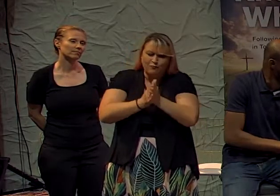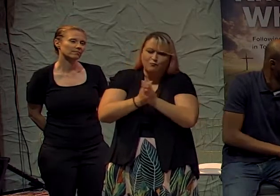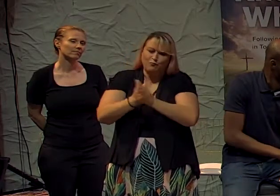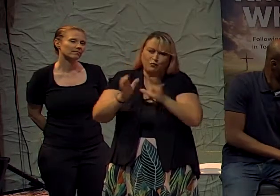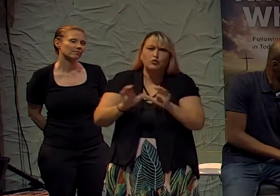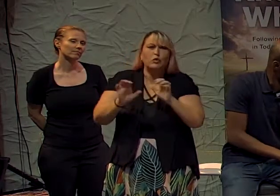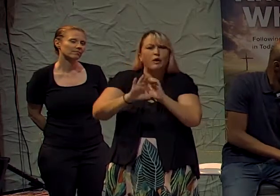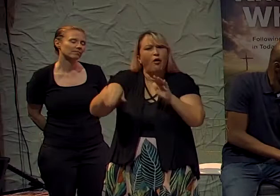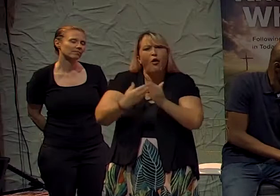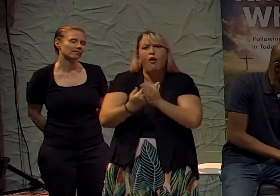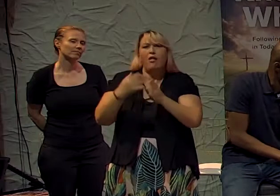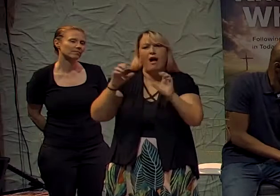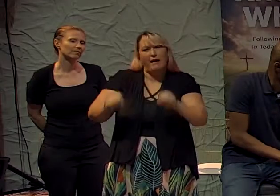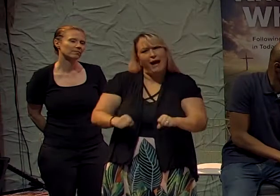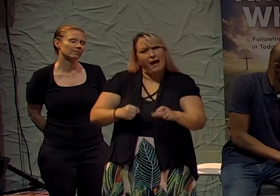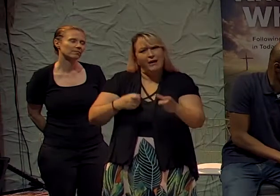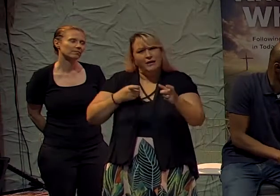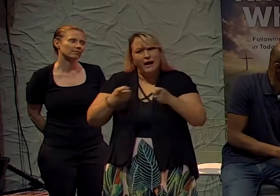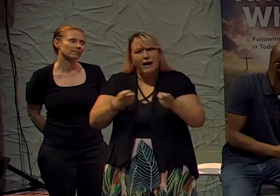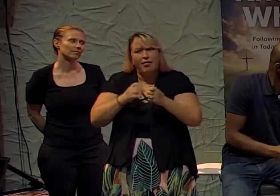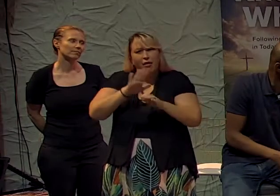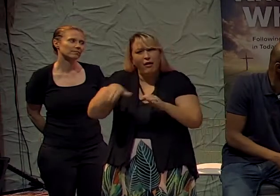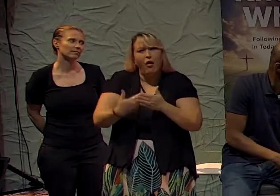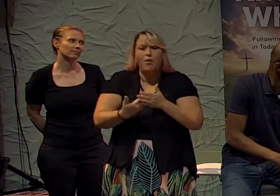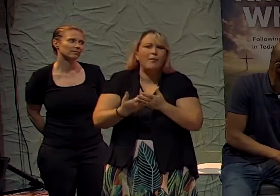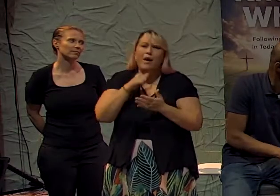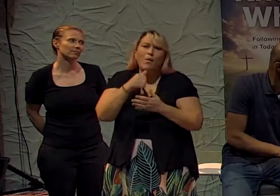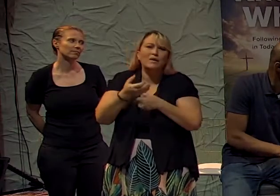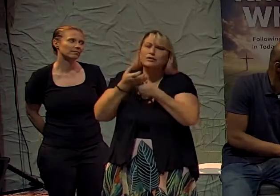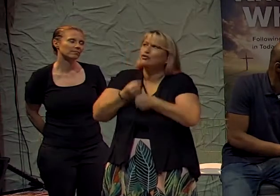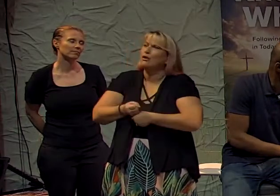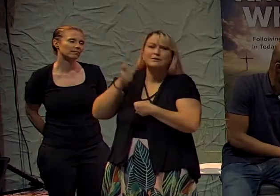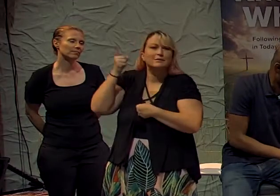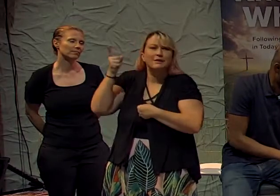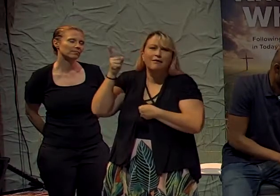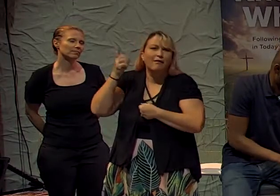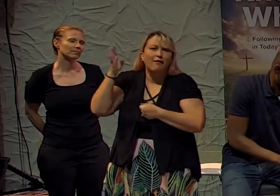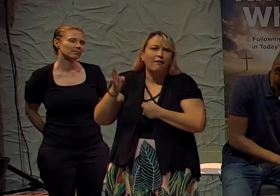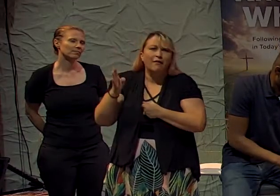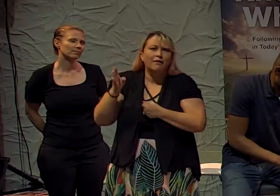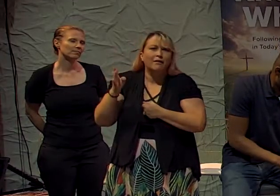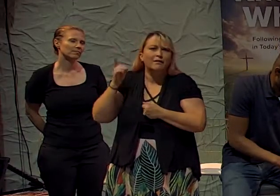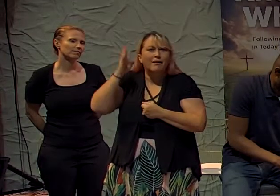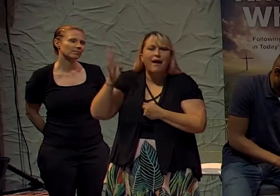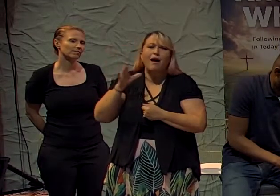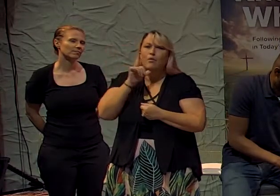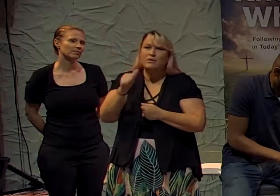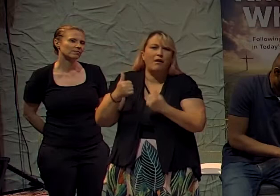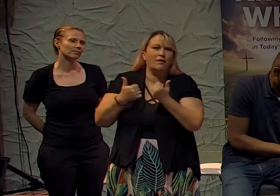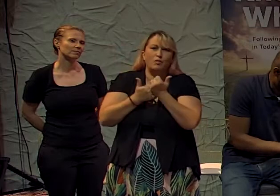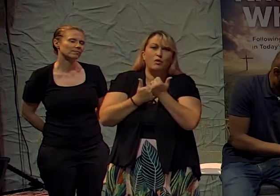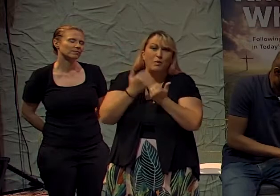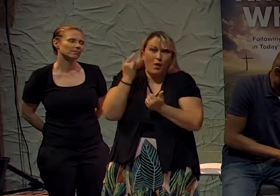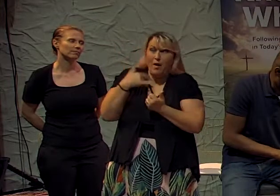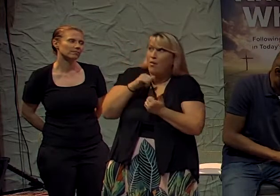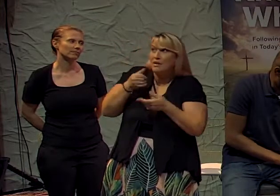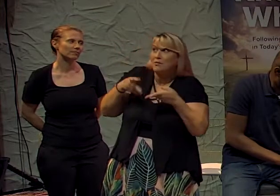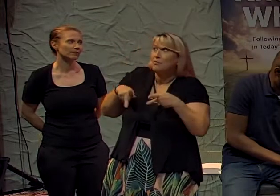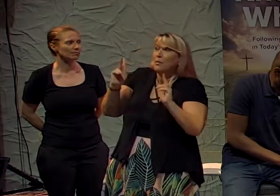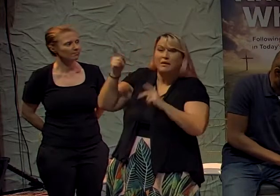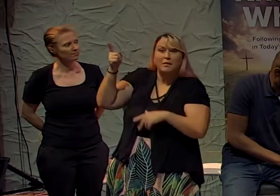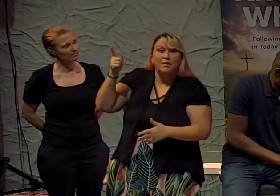I can handle this. I'm going to dig in. But I wasn't trusting God. God wasn't holding me up because I wasn't letting him. And I